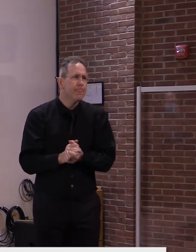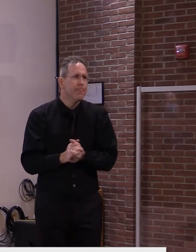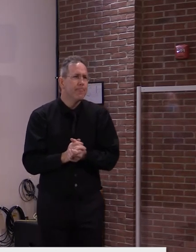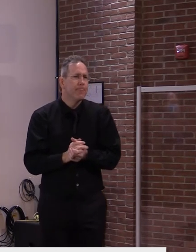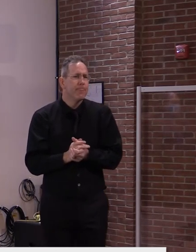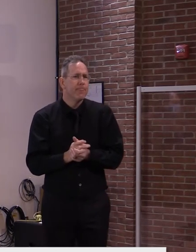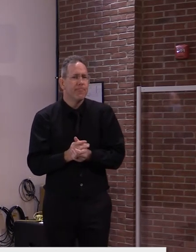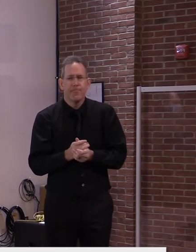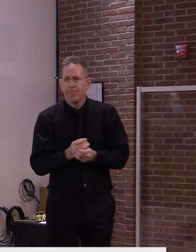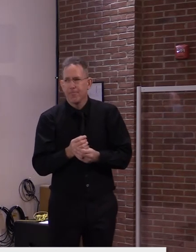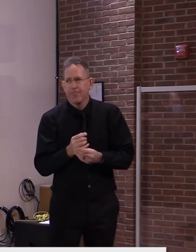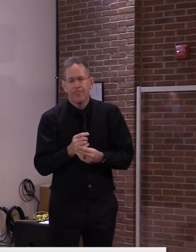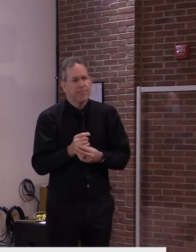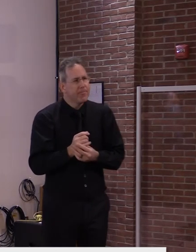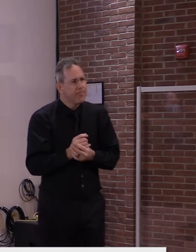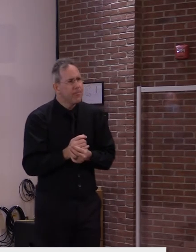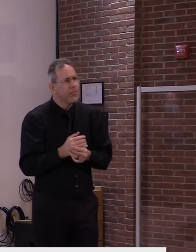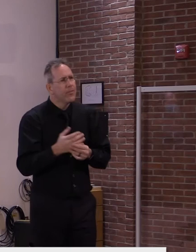area where demand